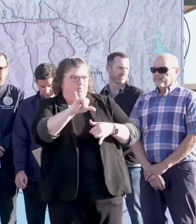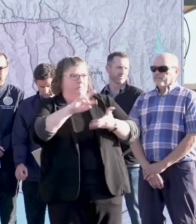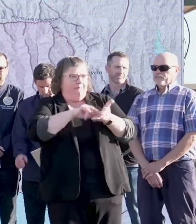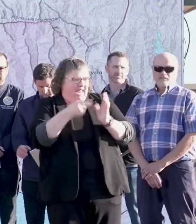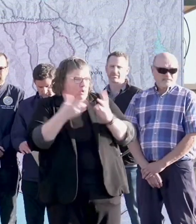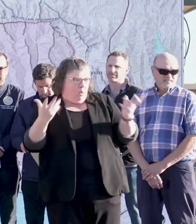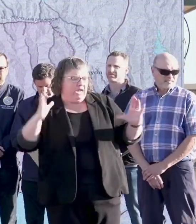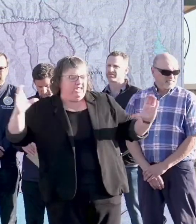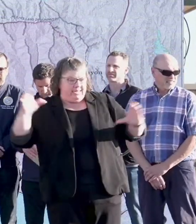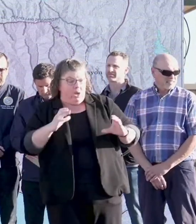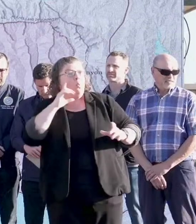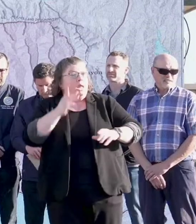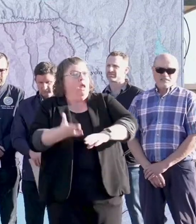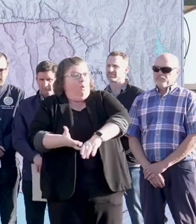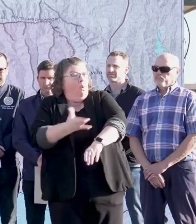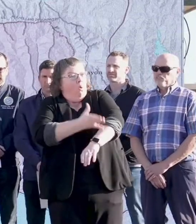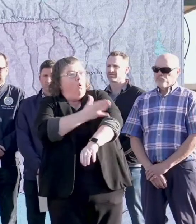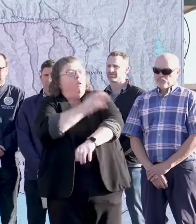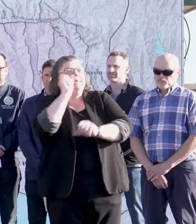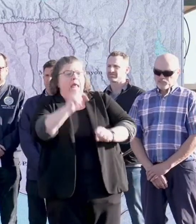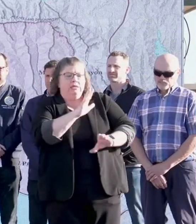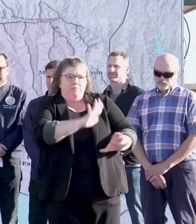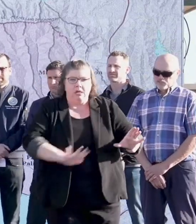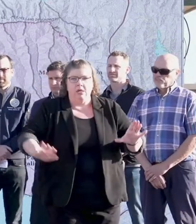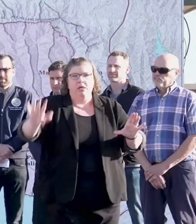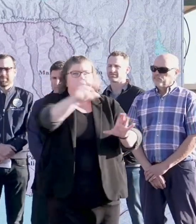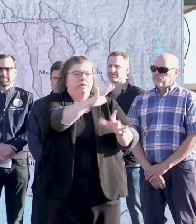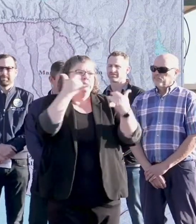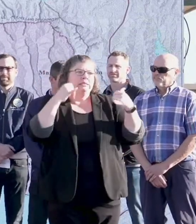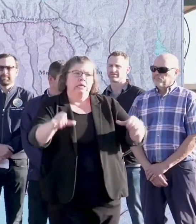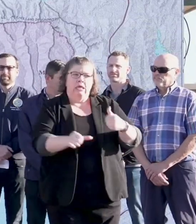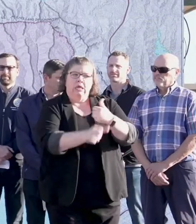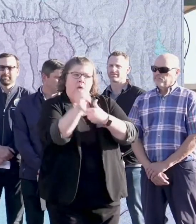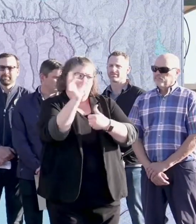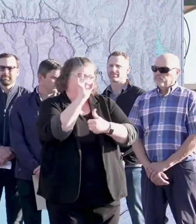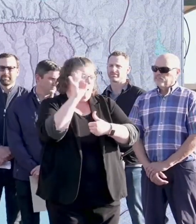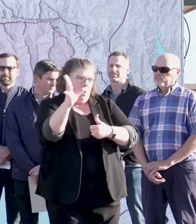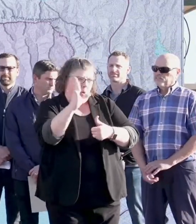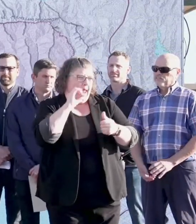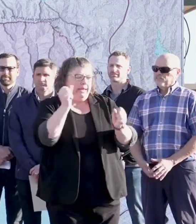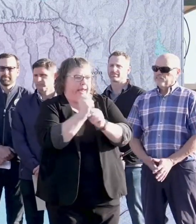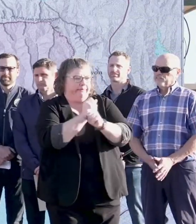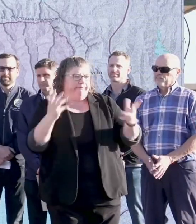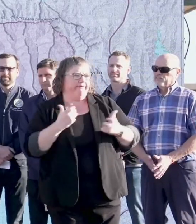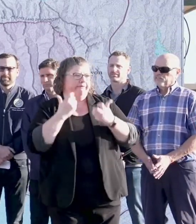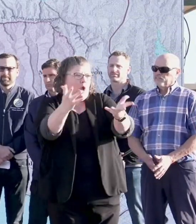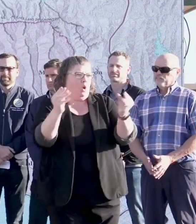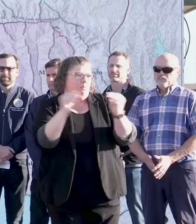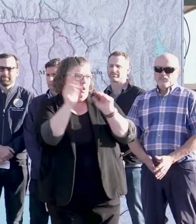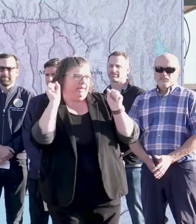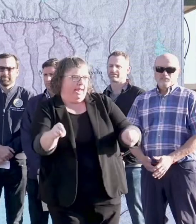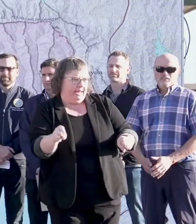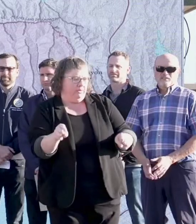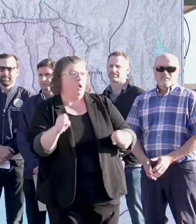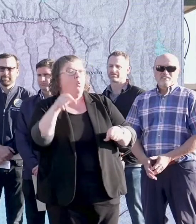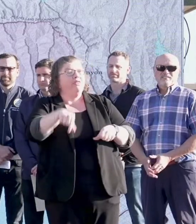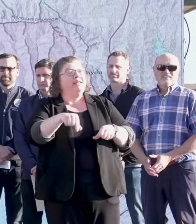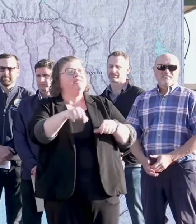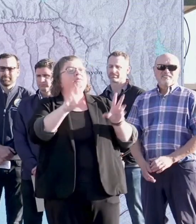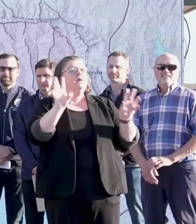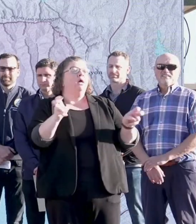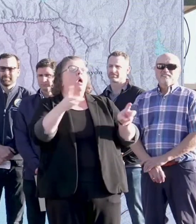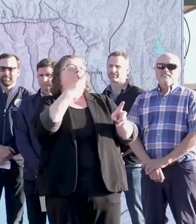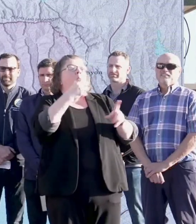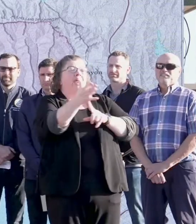making progress, but extreme hazards and the potential for fire growth still does exist. Also, too, with this red flag event, we continue